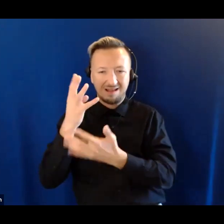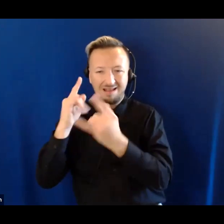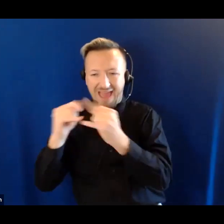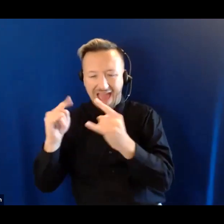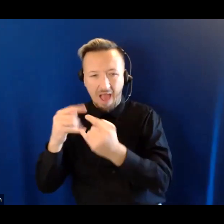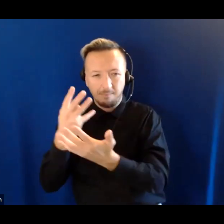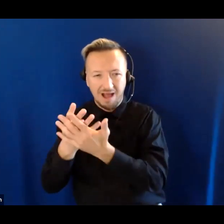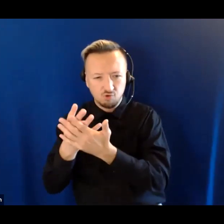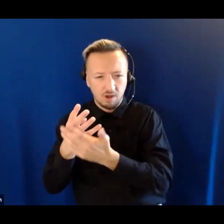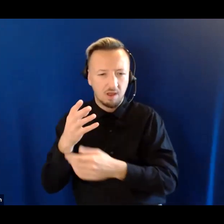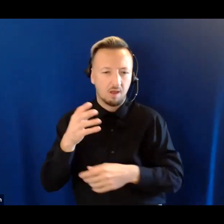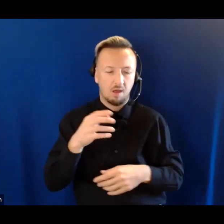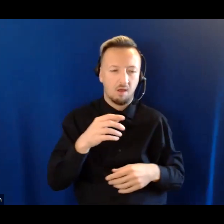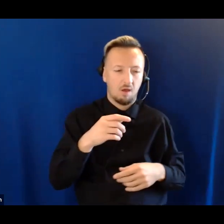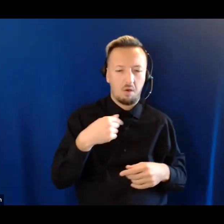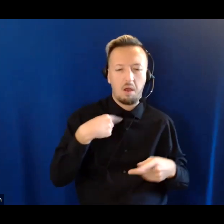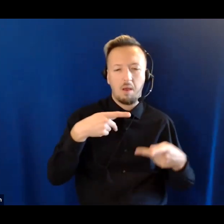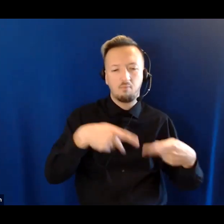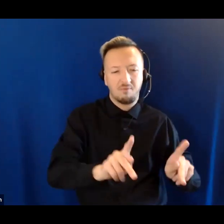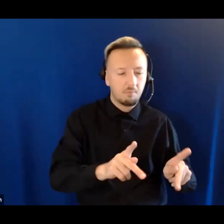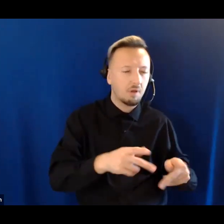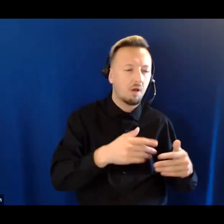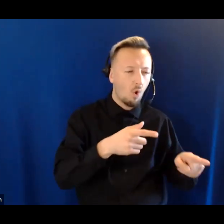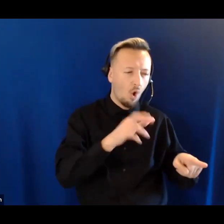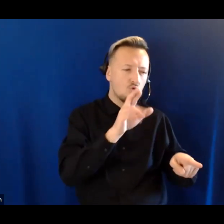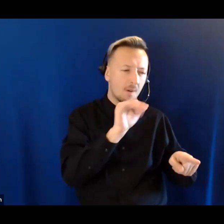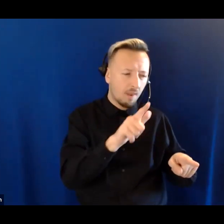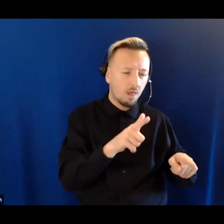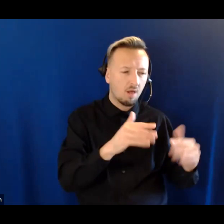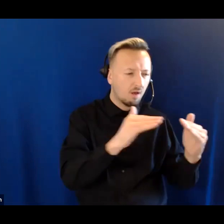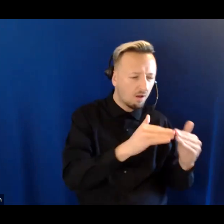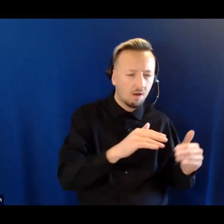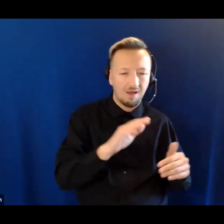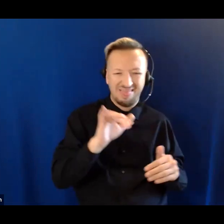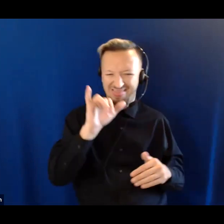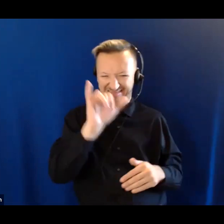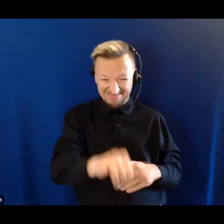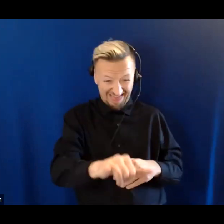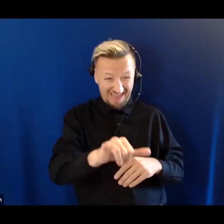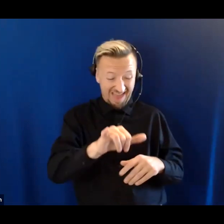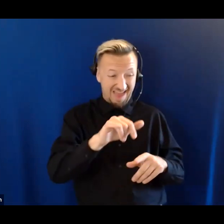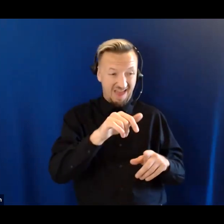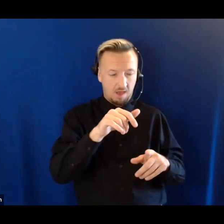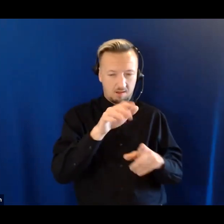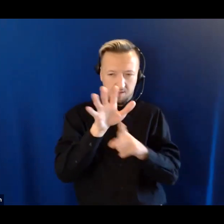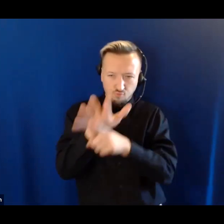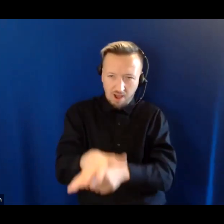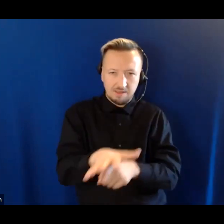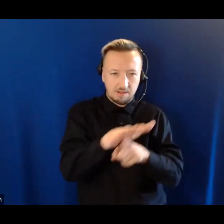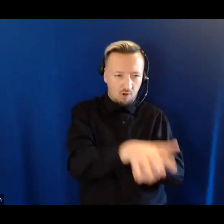we're justifying it on the basis of criminality, we are literally playing into the same things that are oppressing disabled